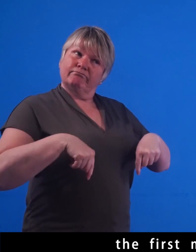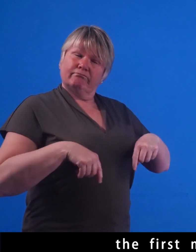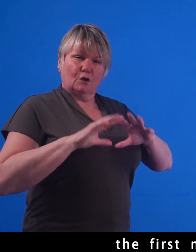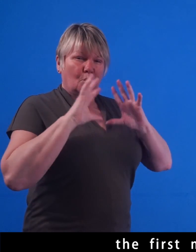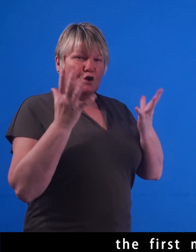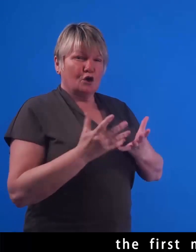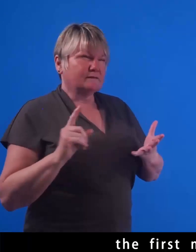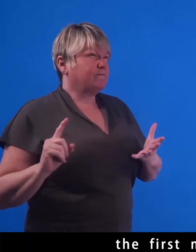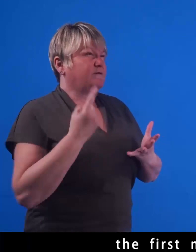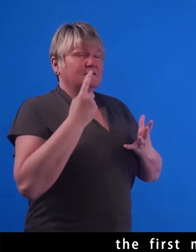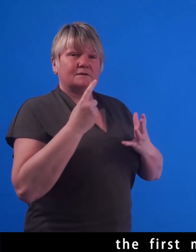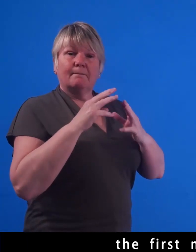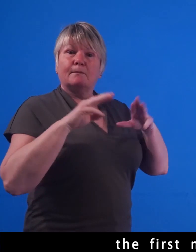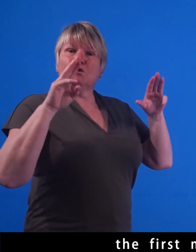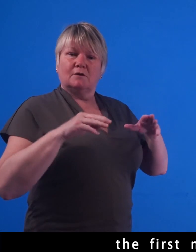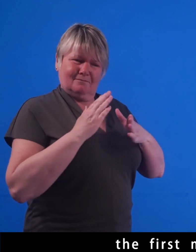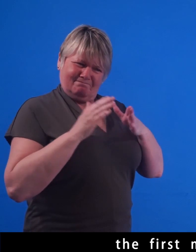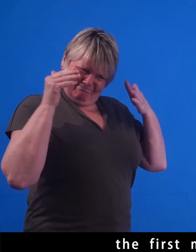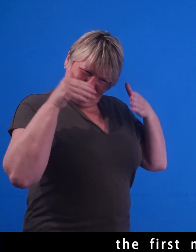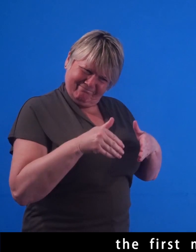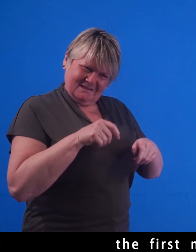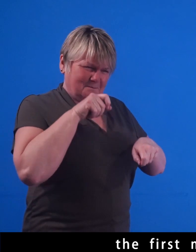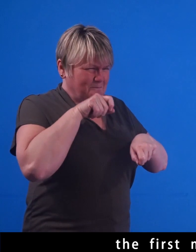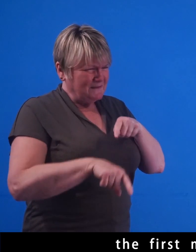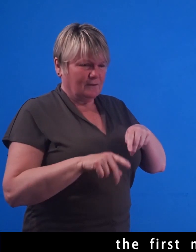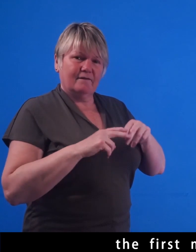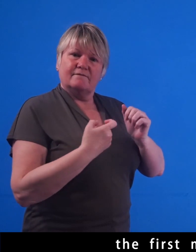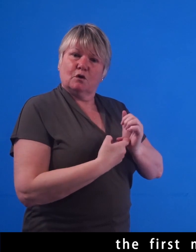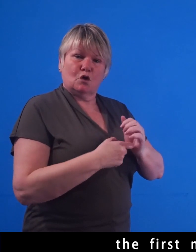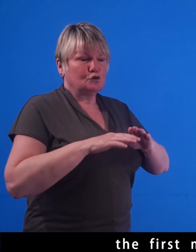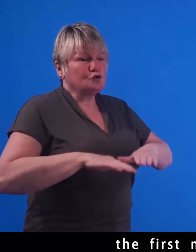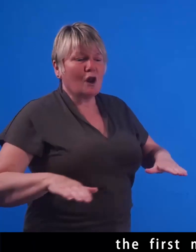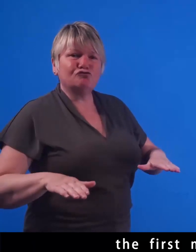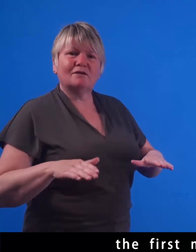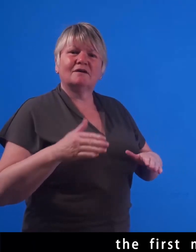The first museum in the world dedicated to the history of childhood.